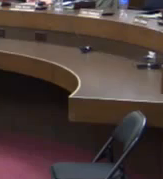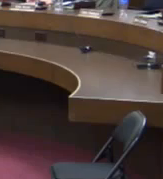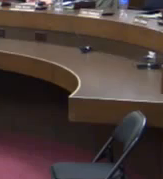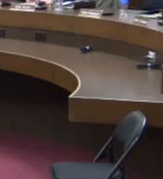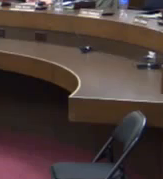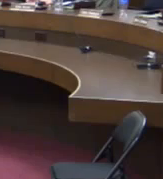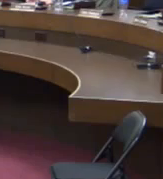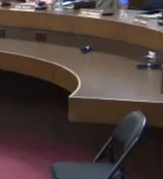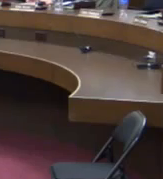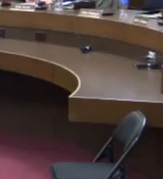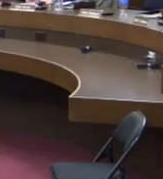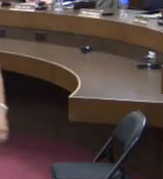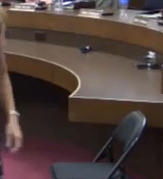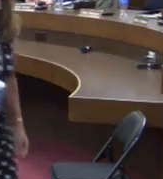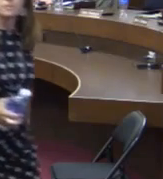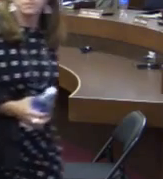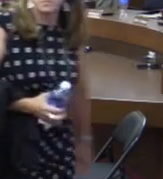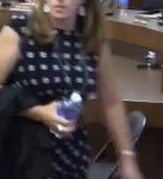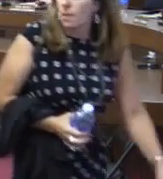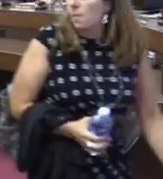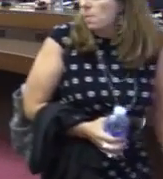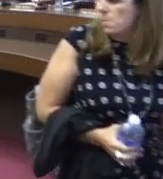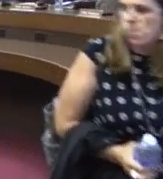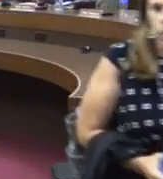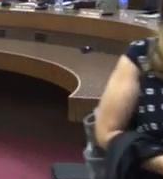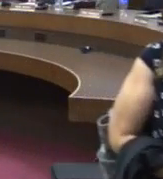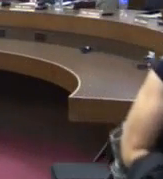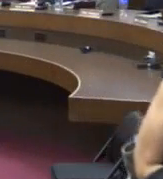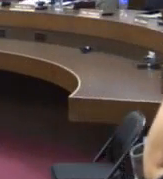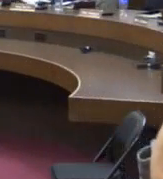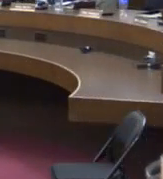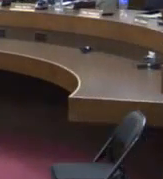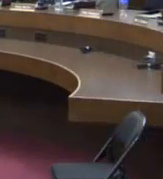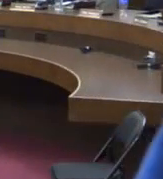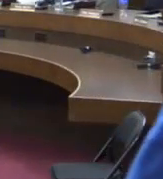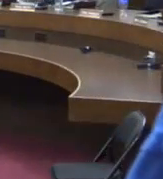logjam tomorrow. Oh, one more for you. Negotiations. Board elections.